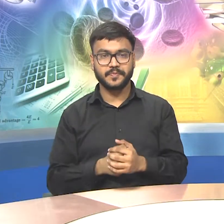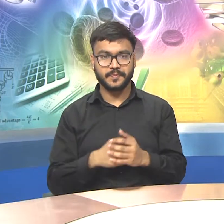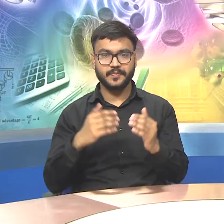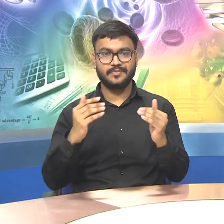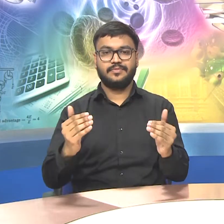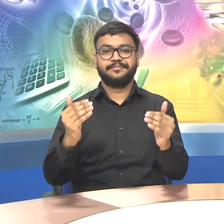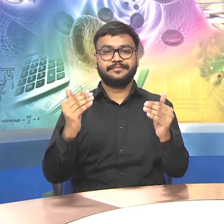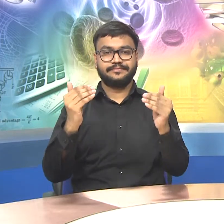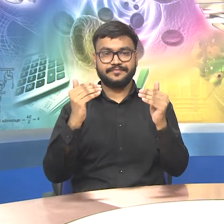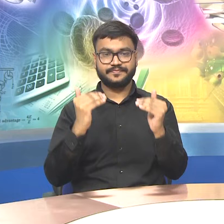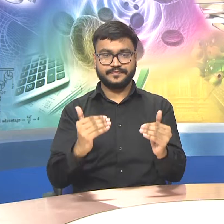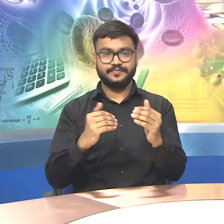and quotient.